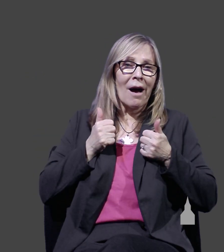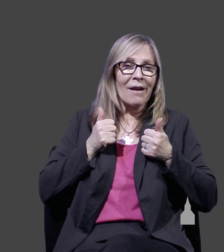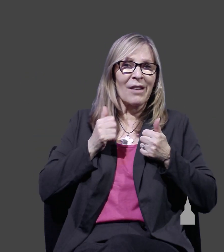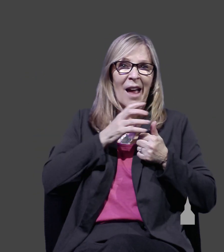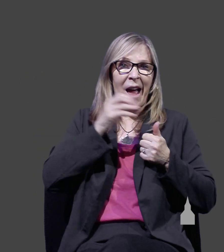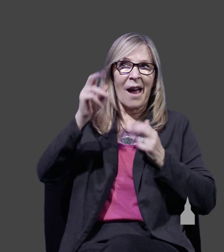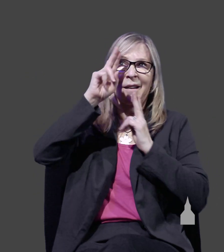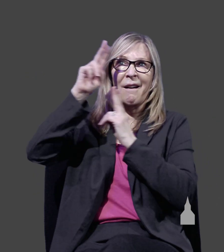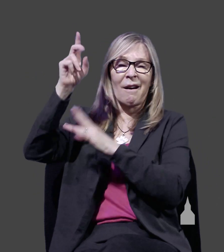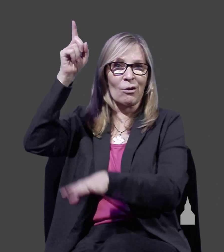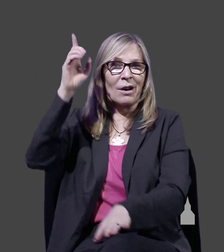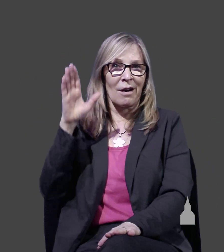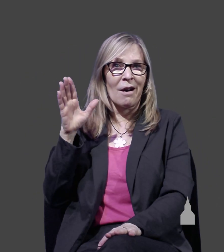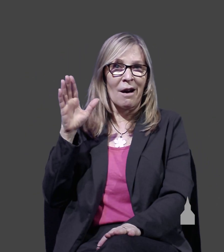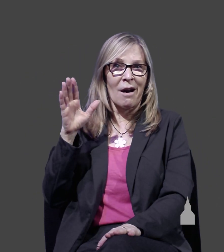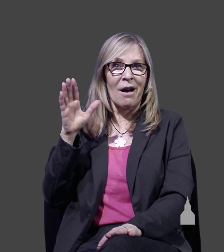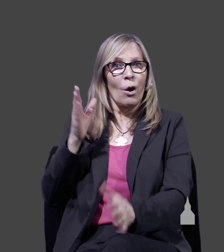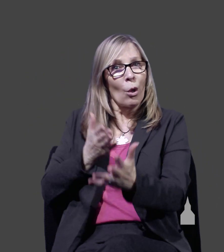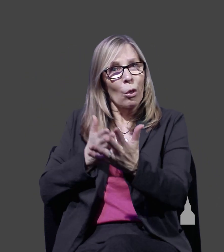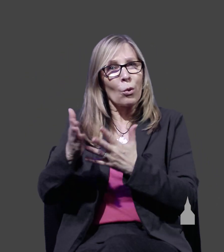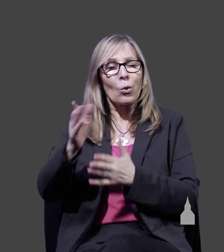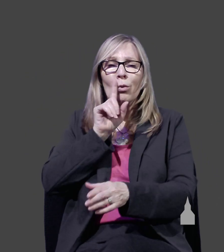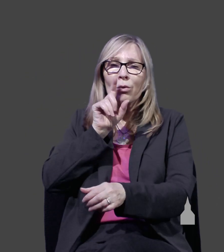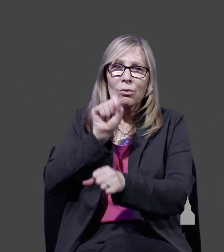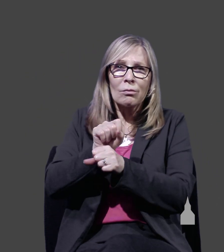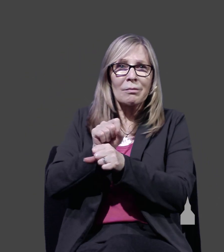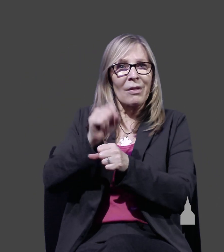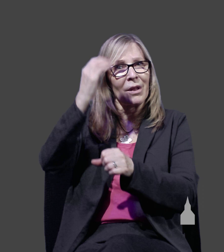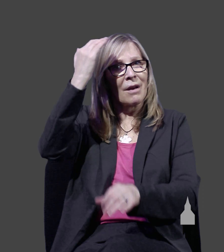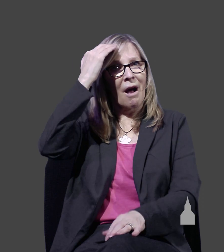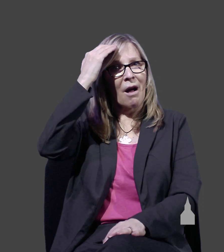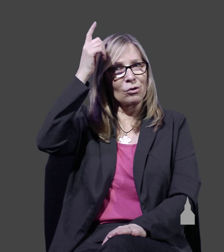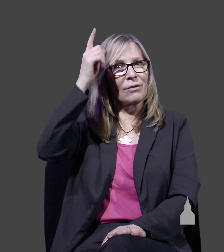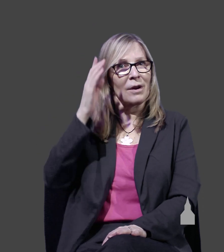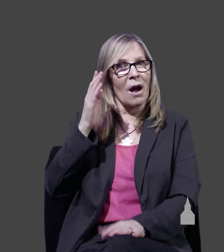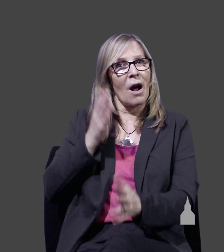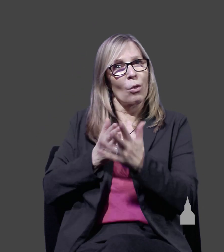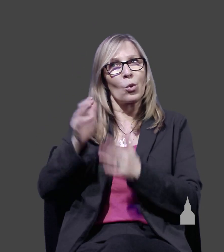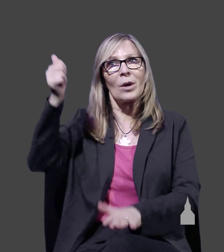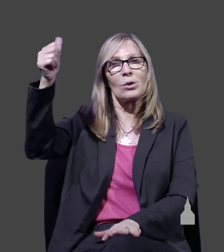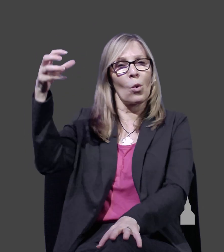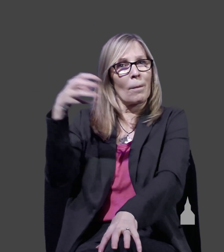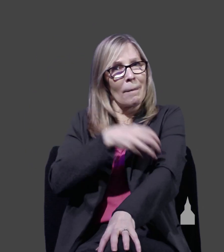godliness, through the true knowledge of Him who called us by His own glory and excellence.